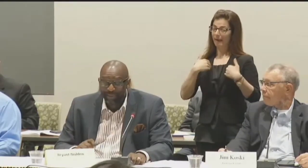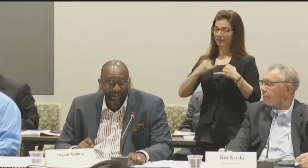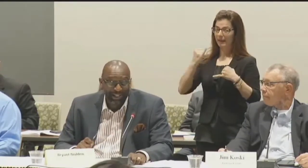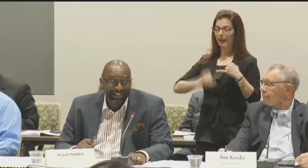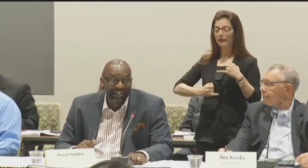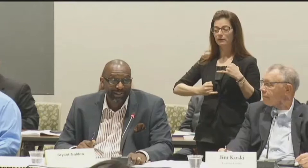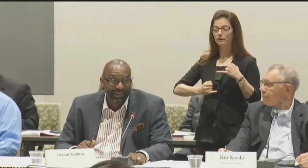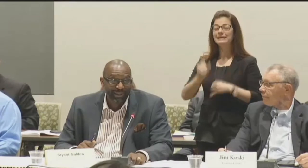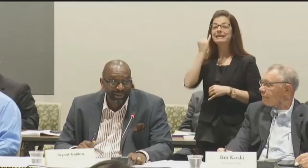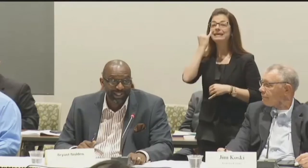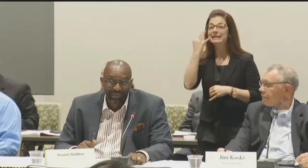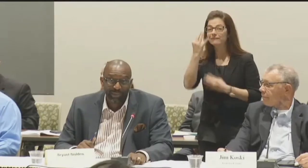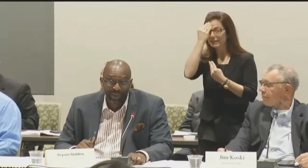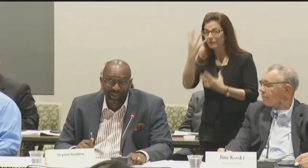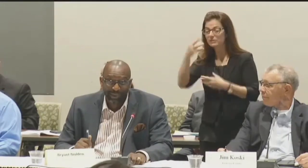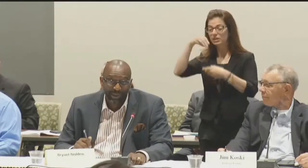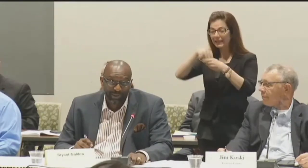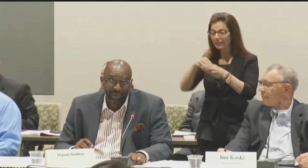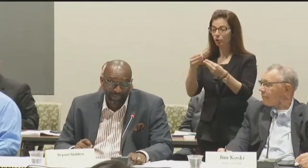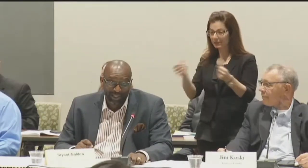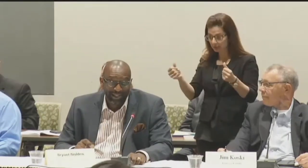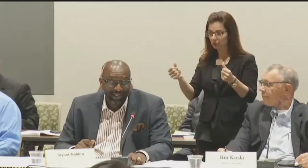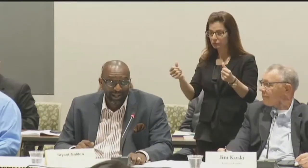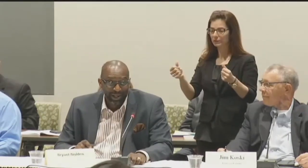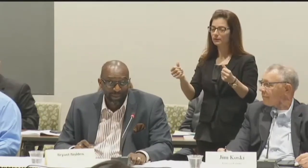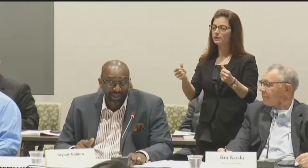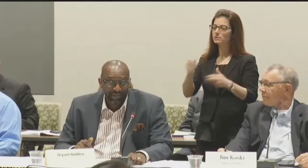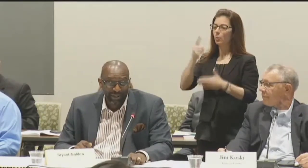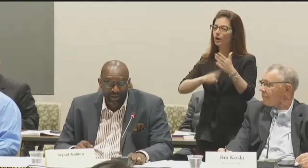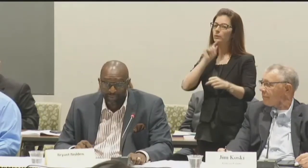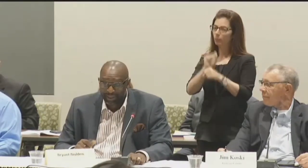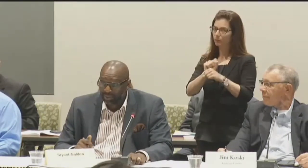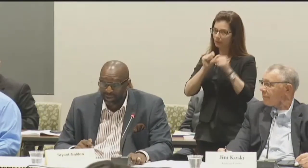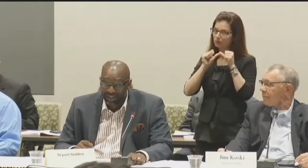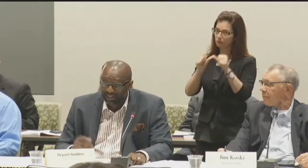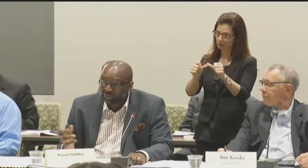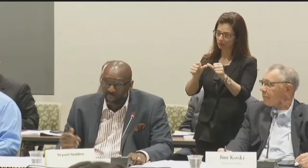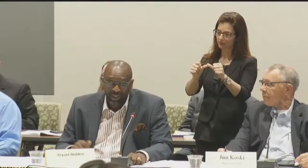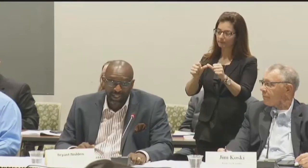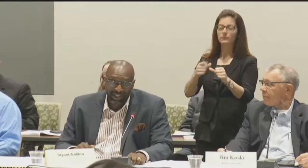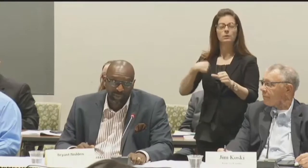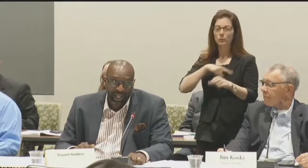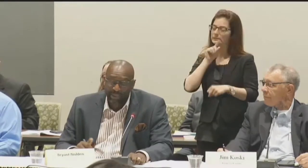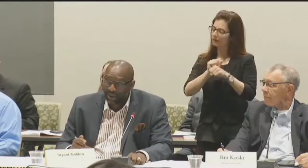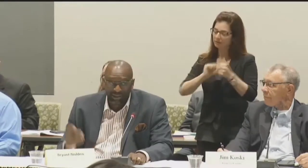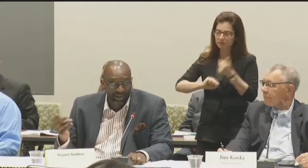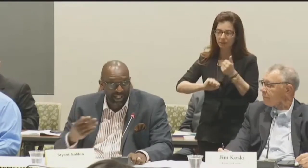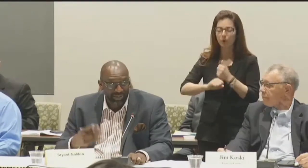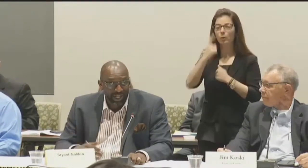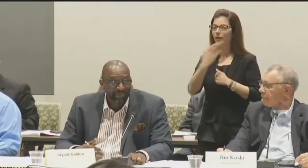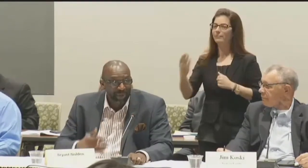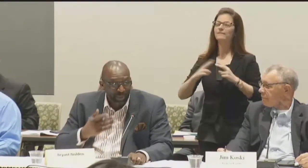the information that's in this resolution is what we're going to be going forward with. We're definitely in support of this. And one of the things that I'm really happy about